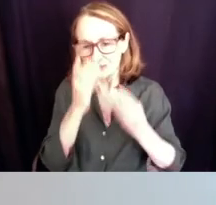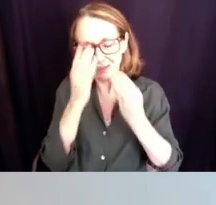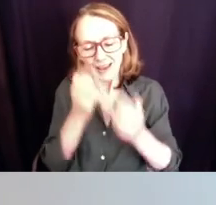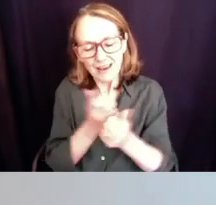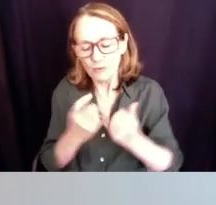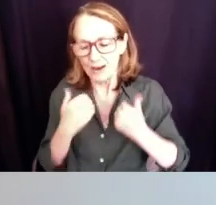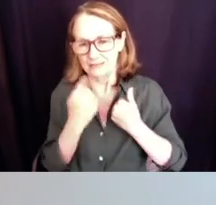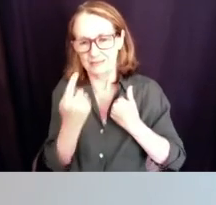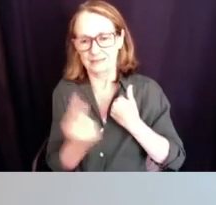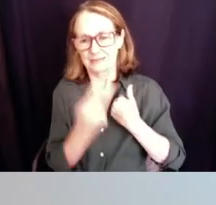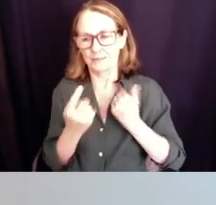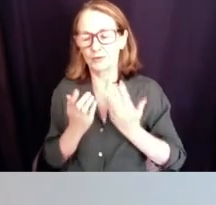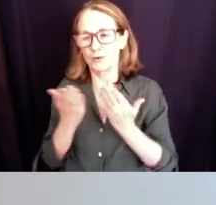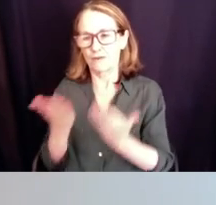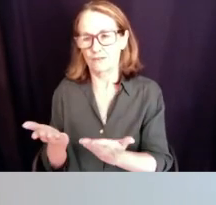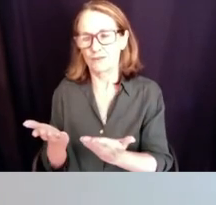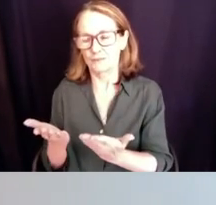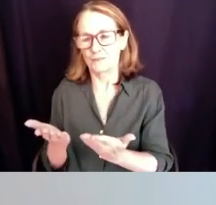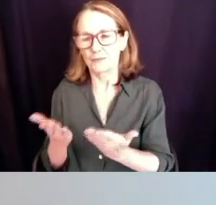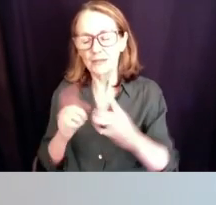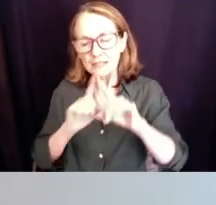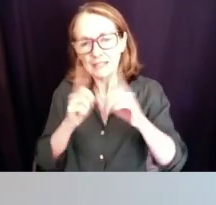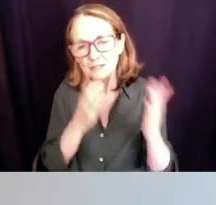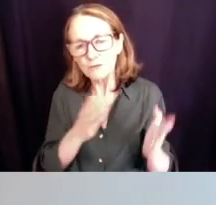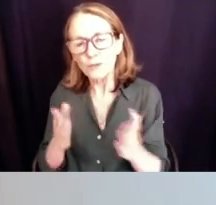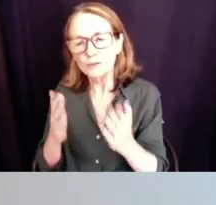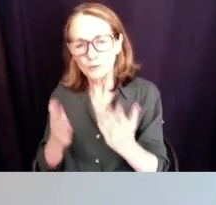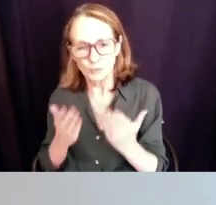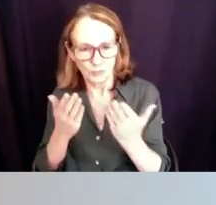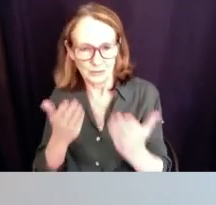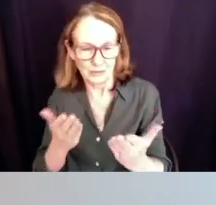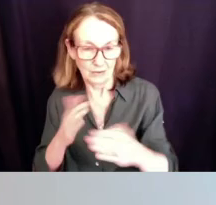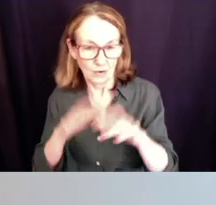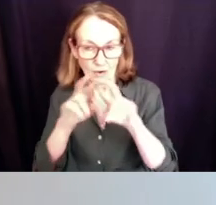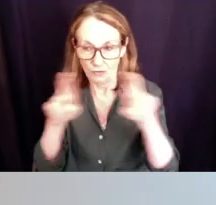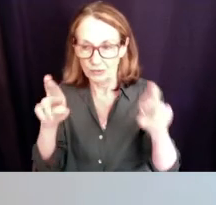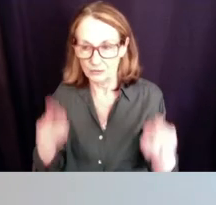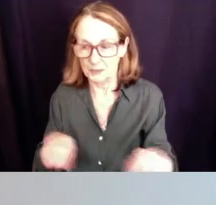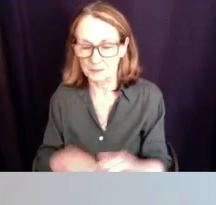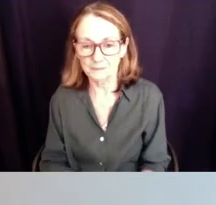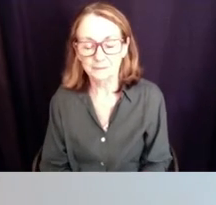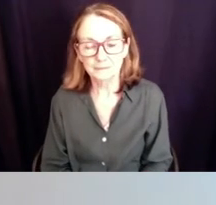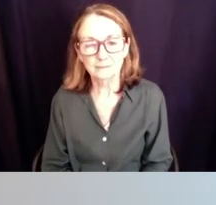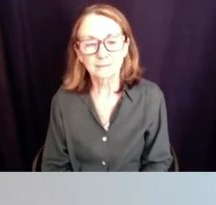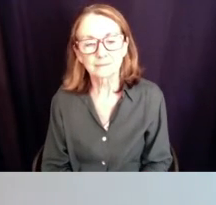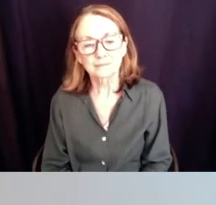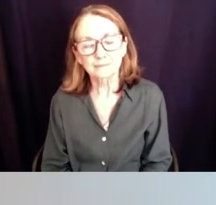sure there's information. Everyone has something to offer, and there's ways to present it on a